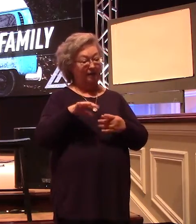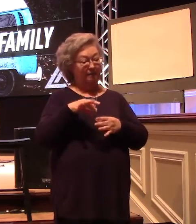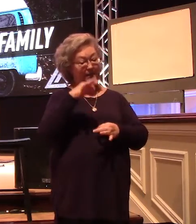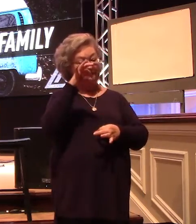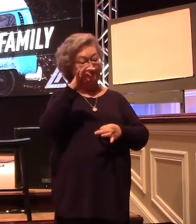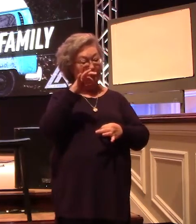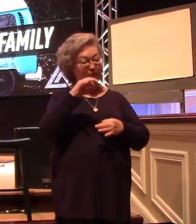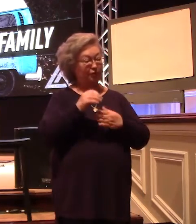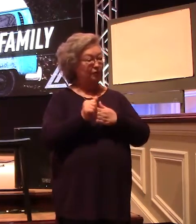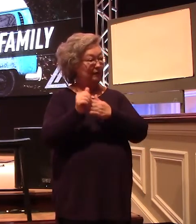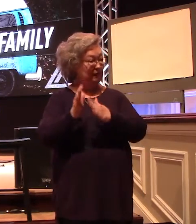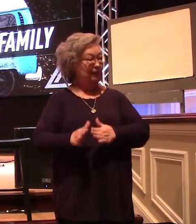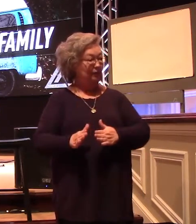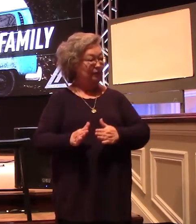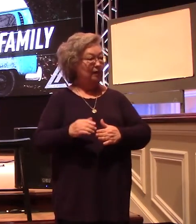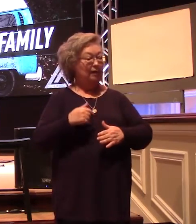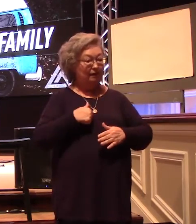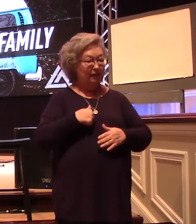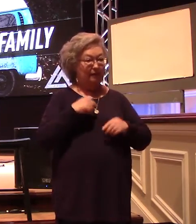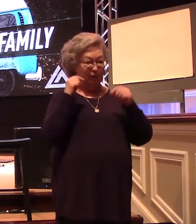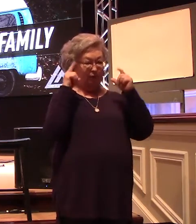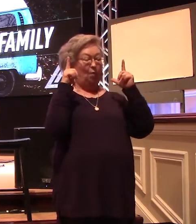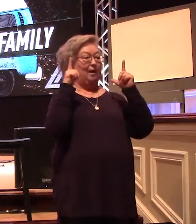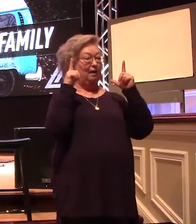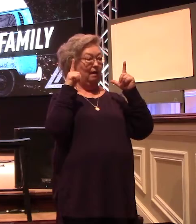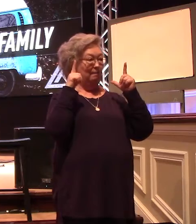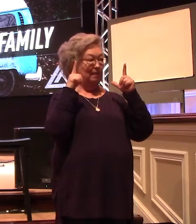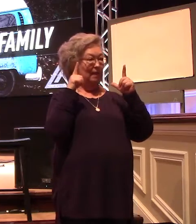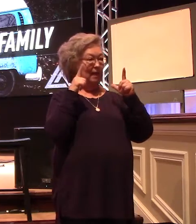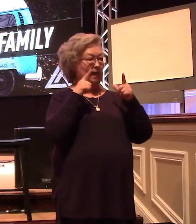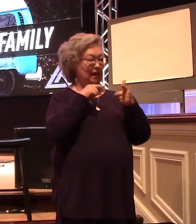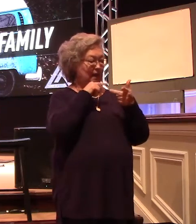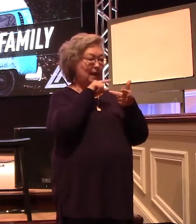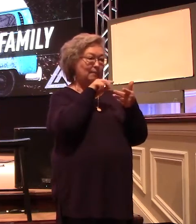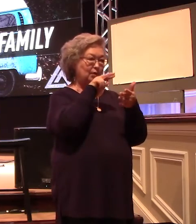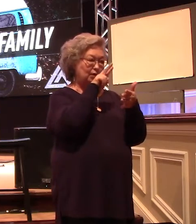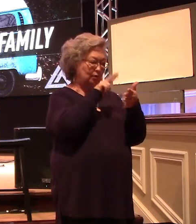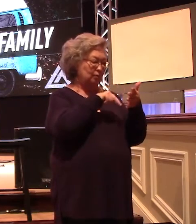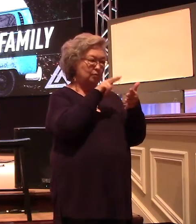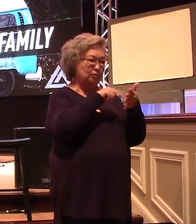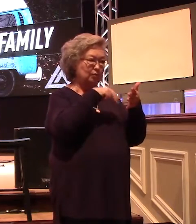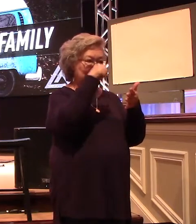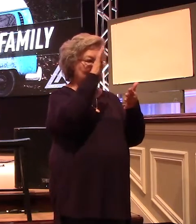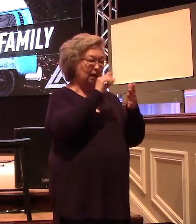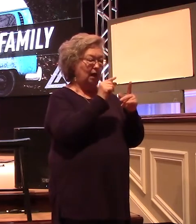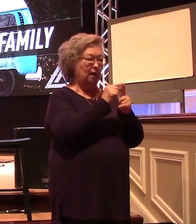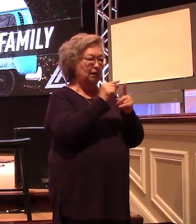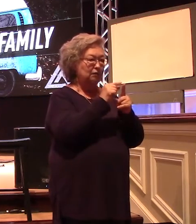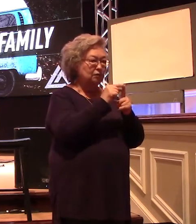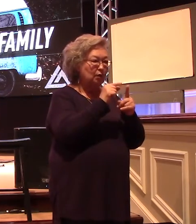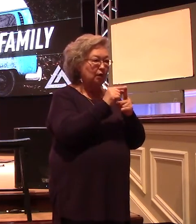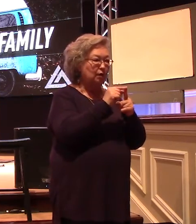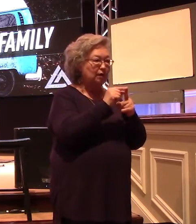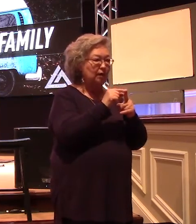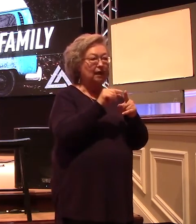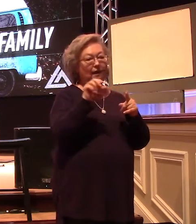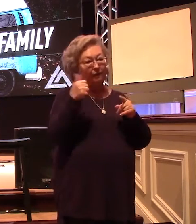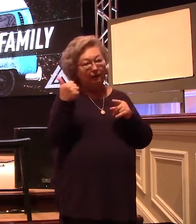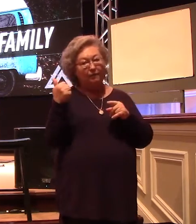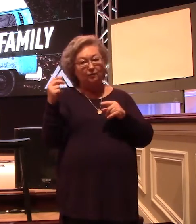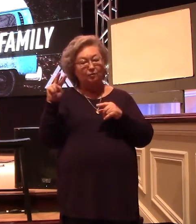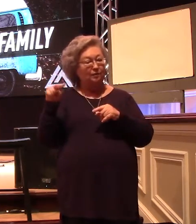Word. I'm going to share with my family what's going on in my life. Here's some things I'm struggling with. Here's some things God's teaching me.